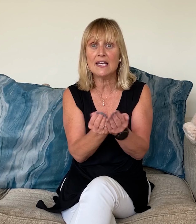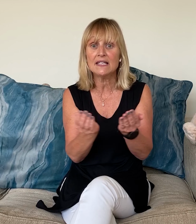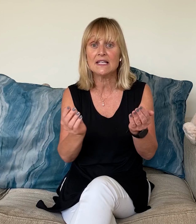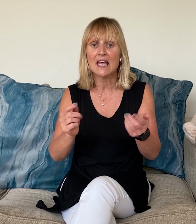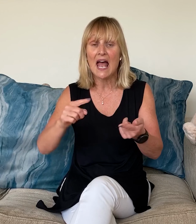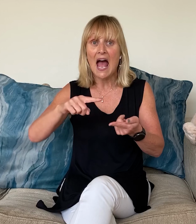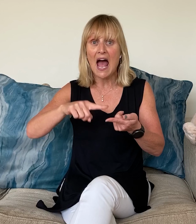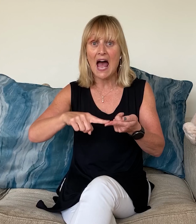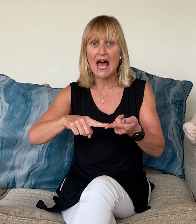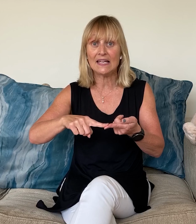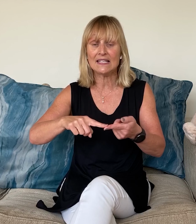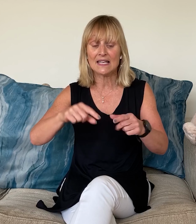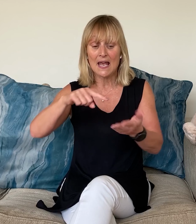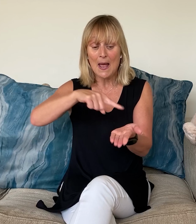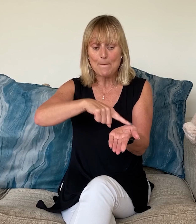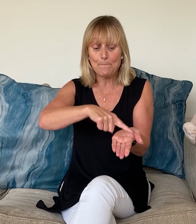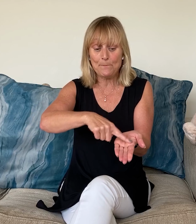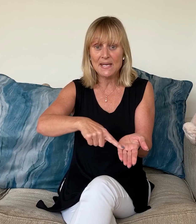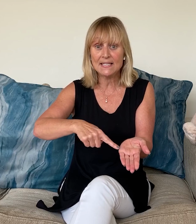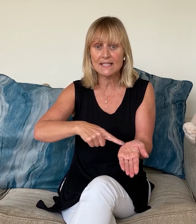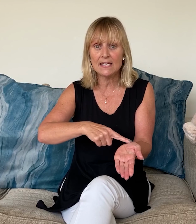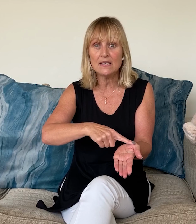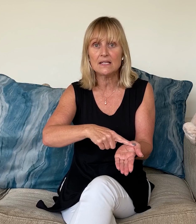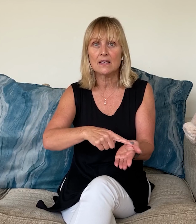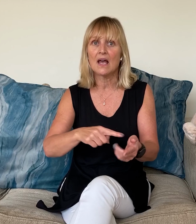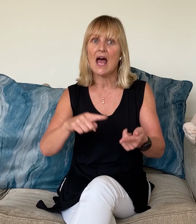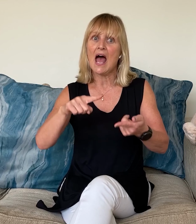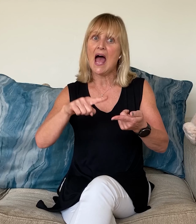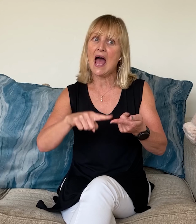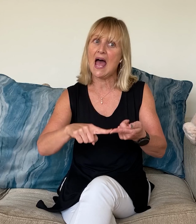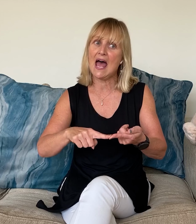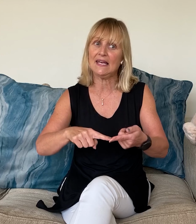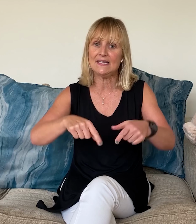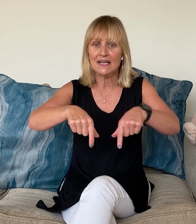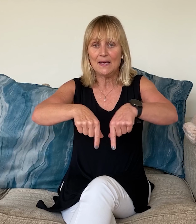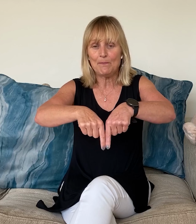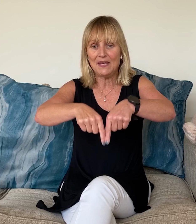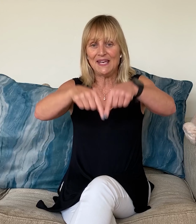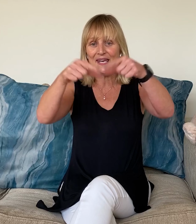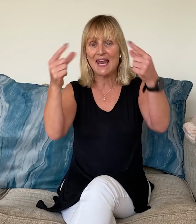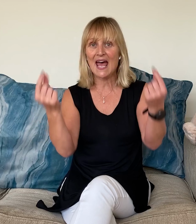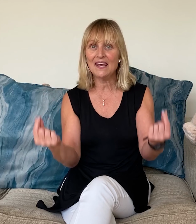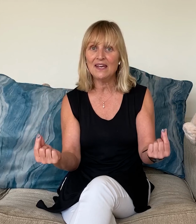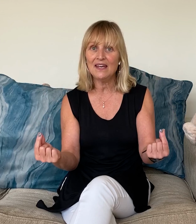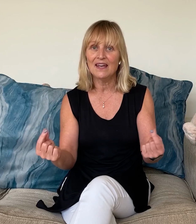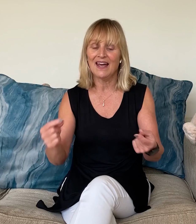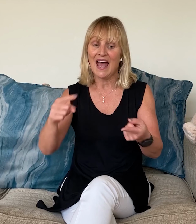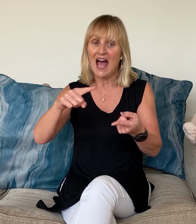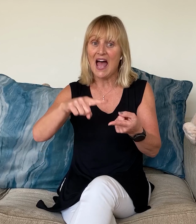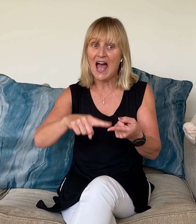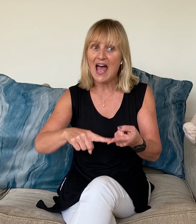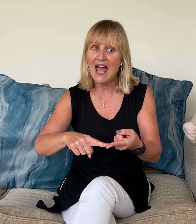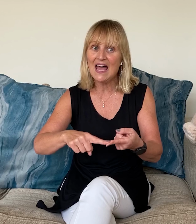chocolate and biscuit and banana